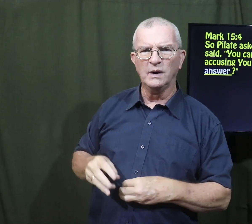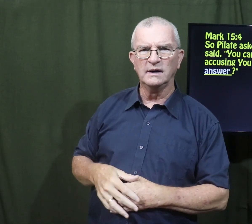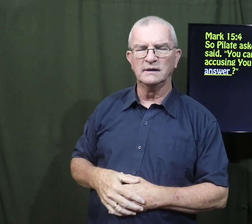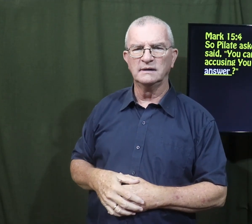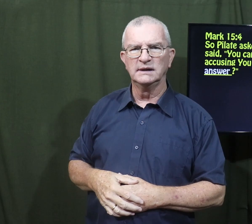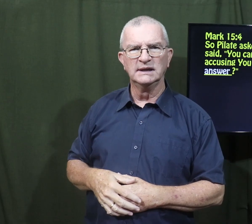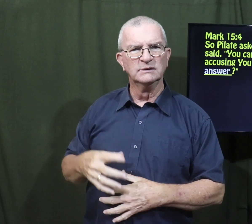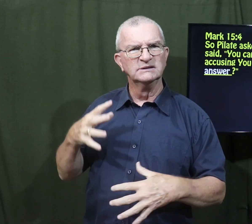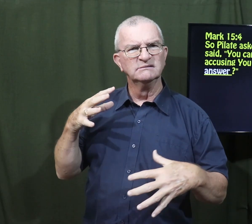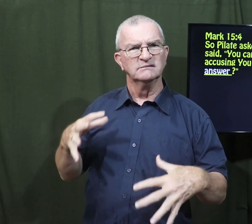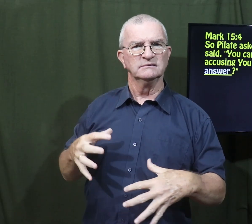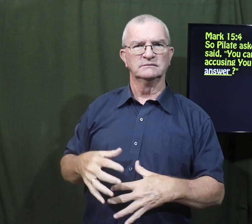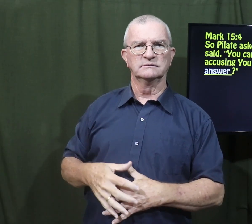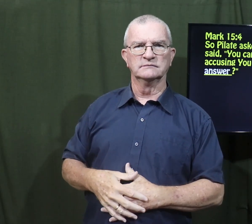Pilate was really amazed.